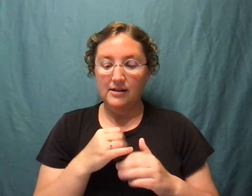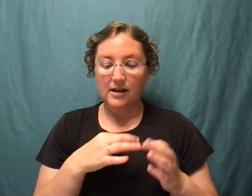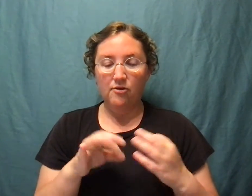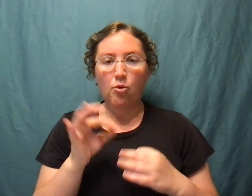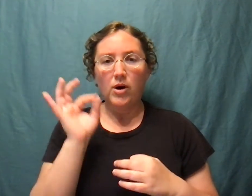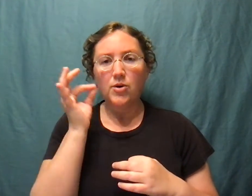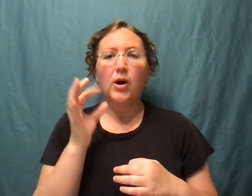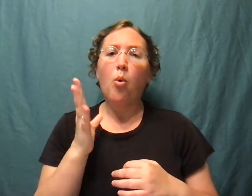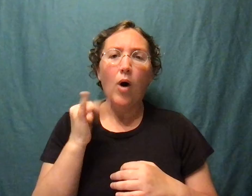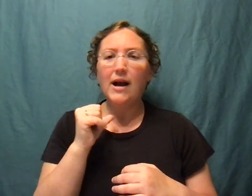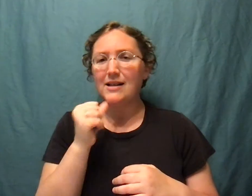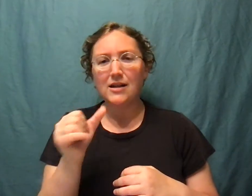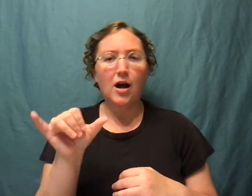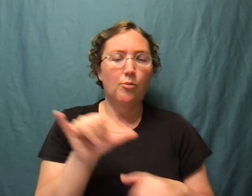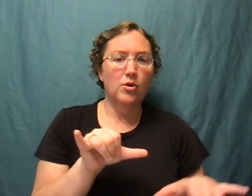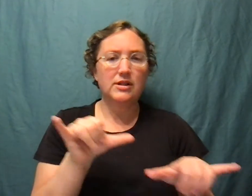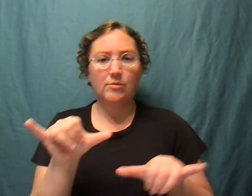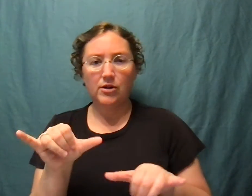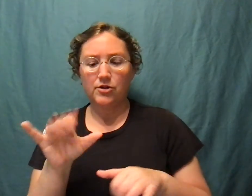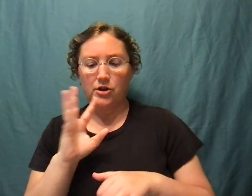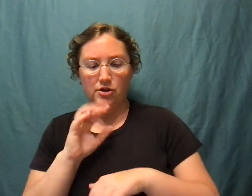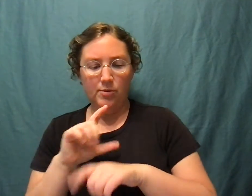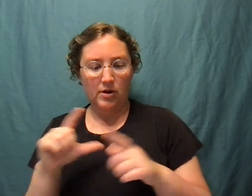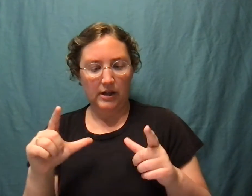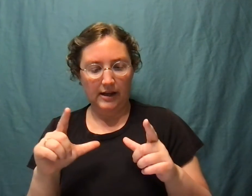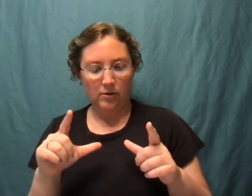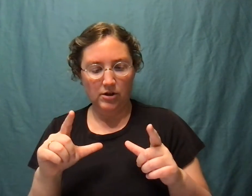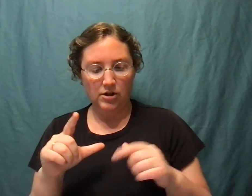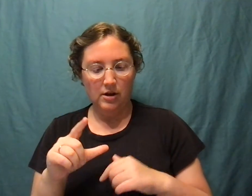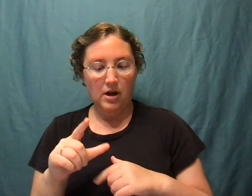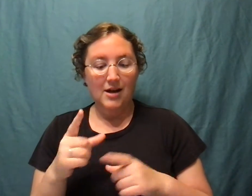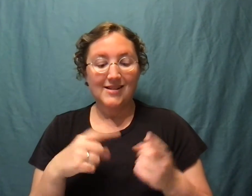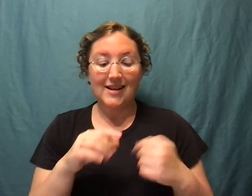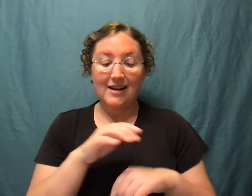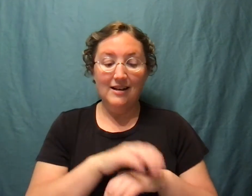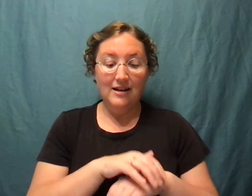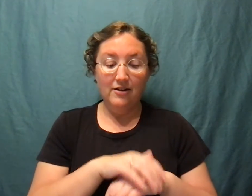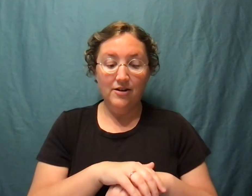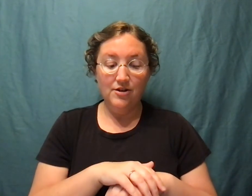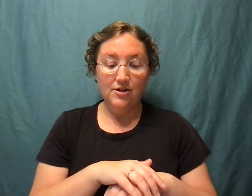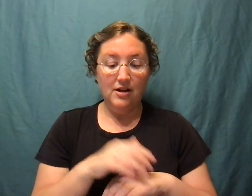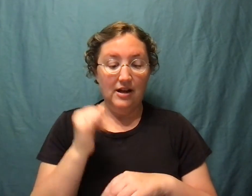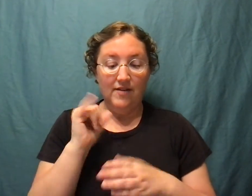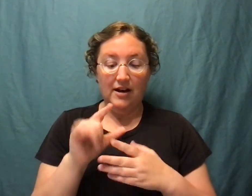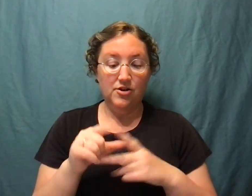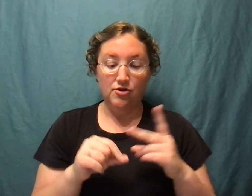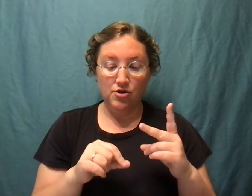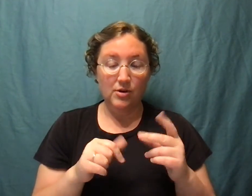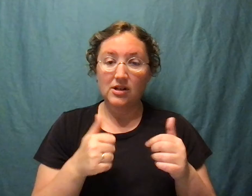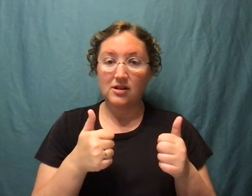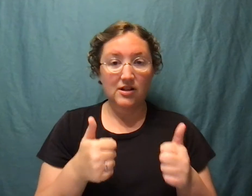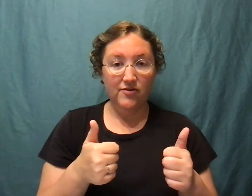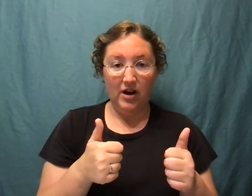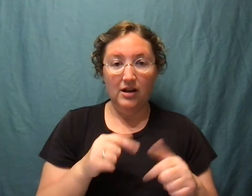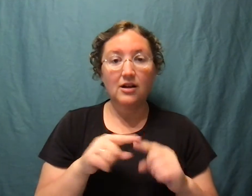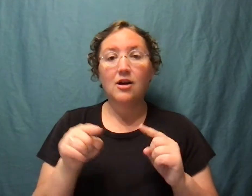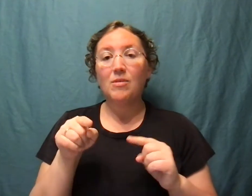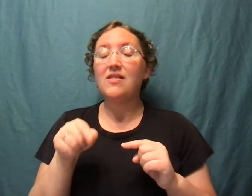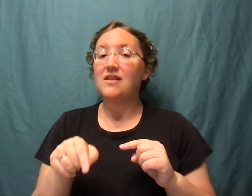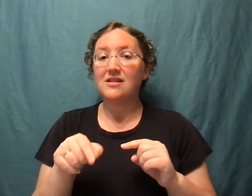of wondering why it's not more similar to your spoken language. Signed English, if that is your choice, is fine, but this